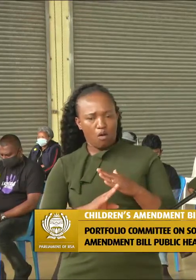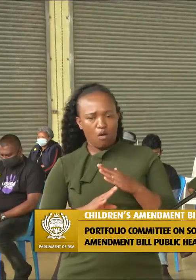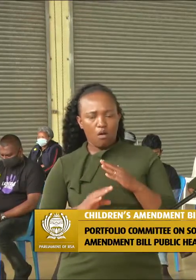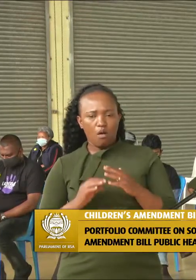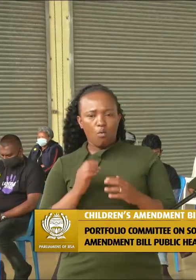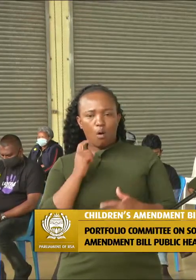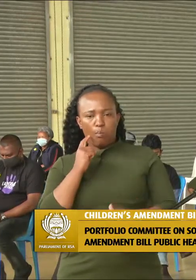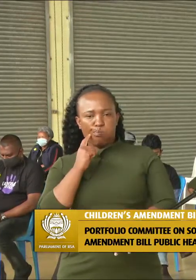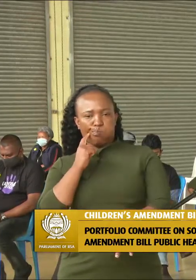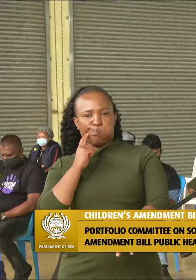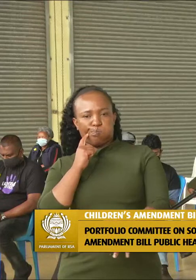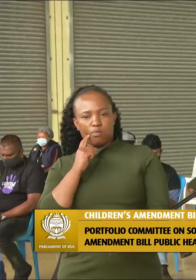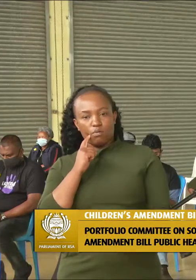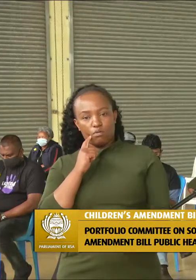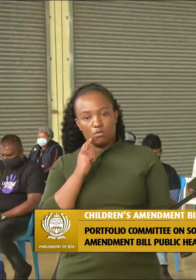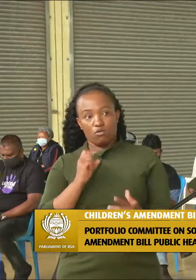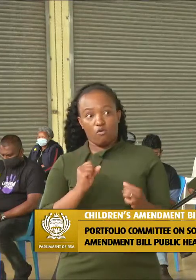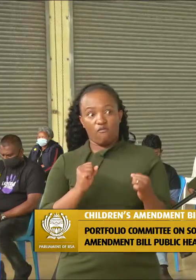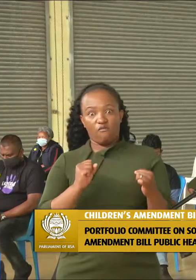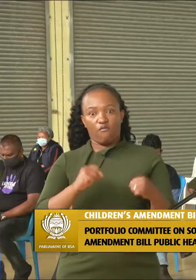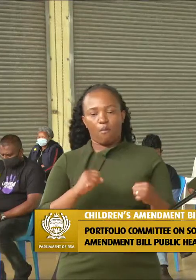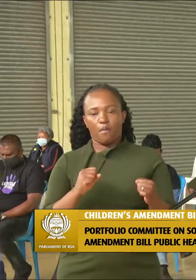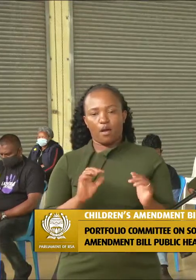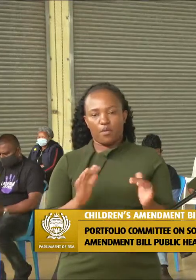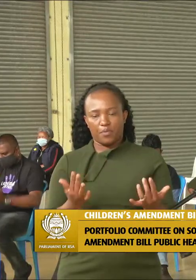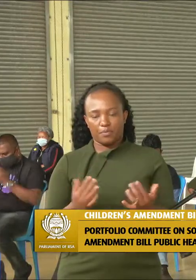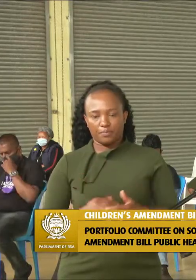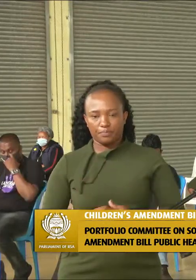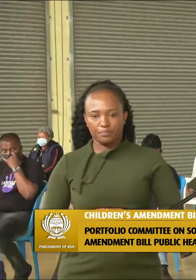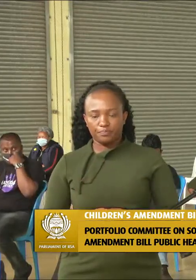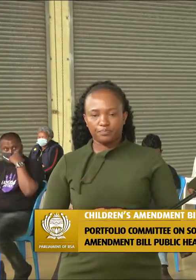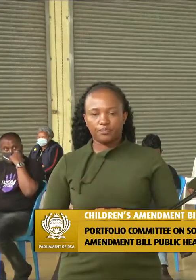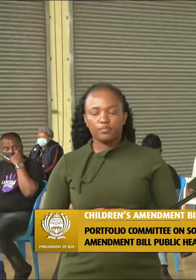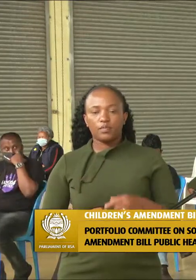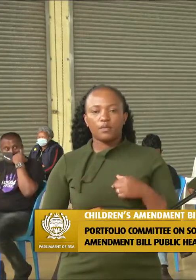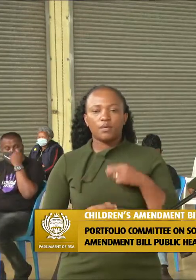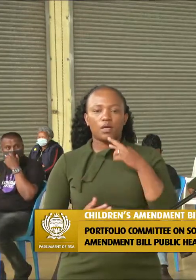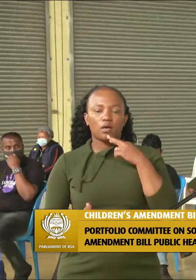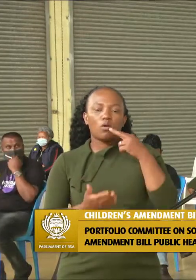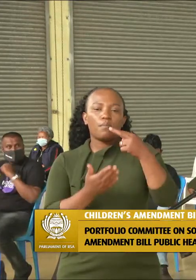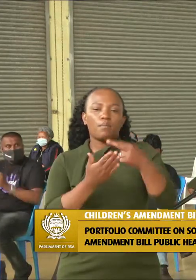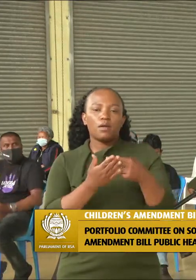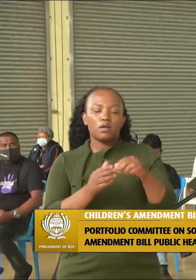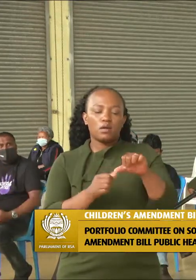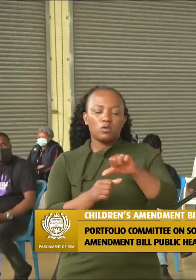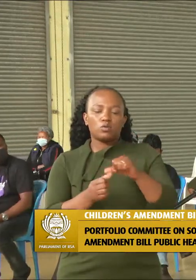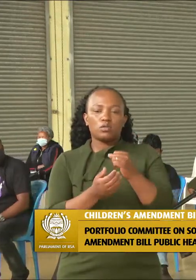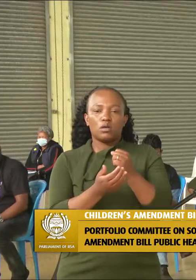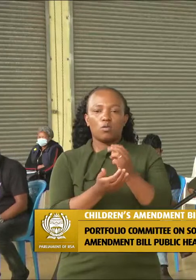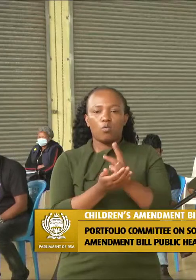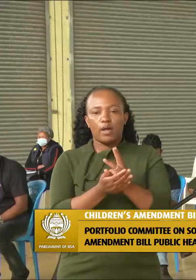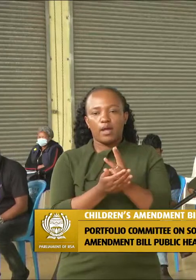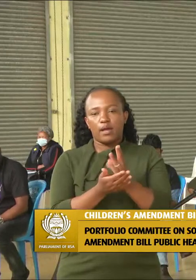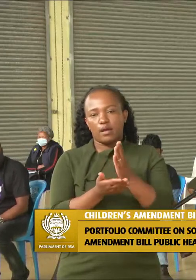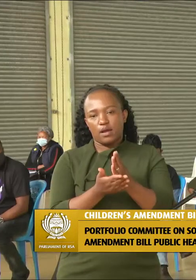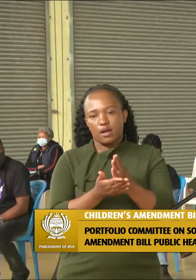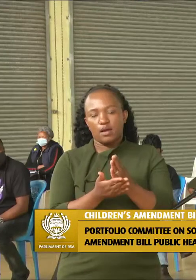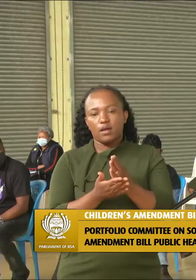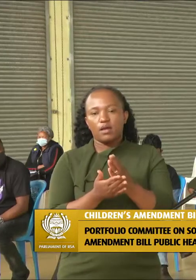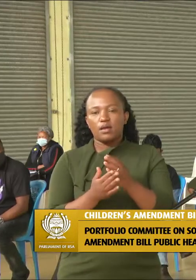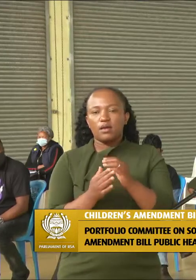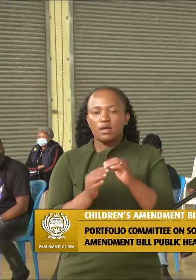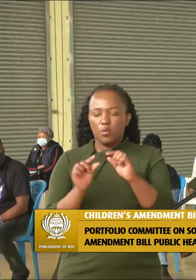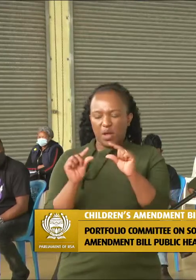evuma ukuthi ke avalwe inzalo. I would recommend that social workers, it's a very short act, that they study that particular